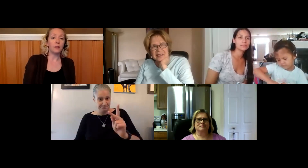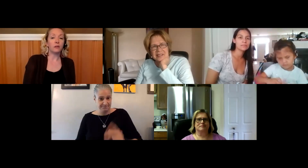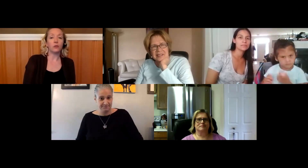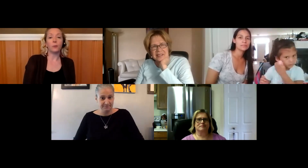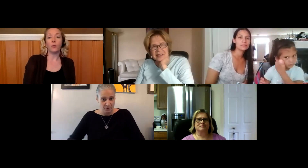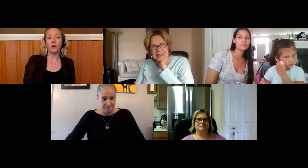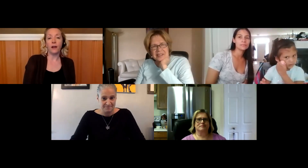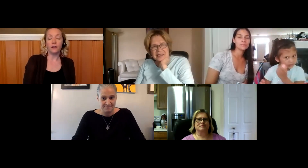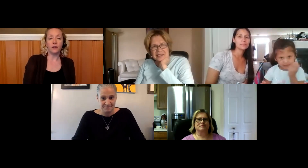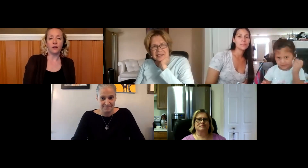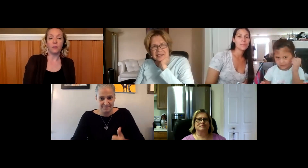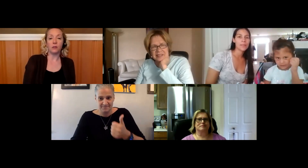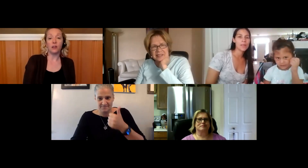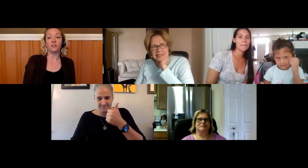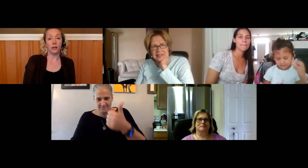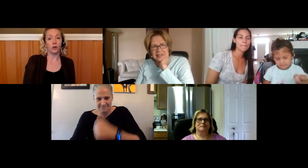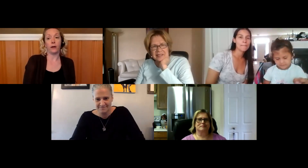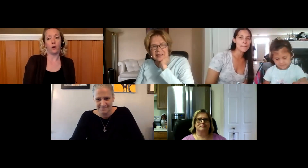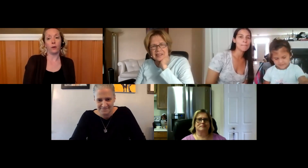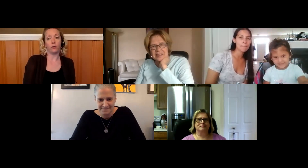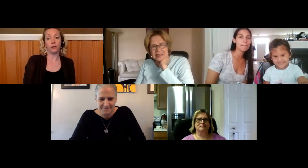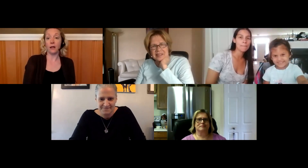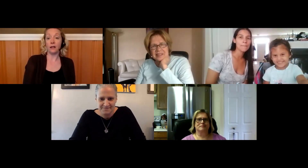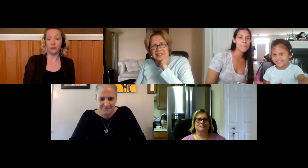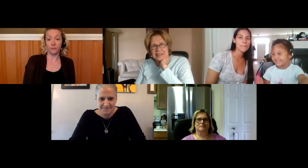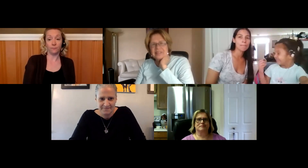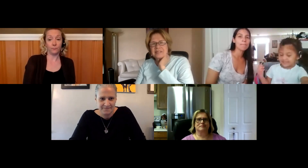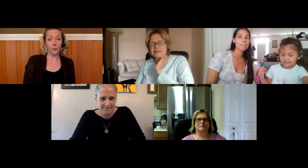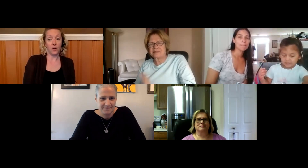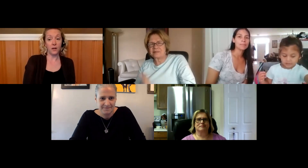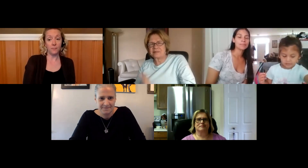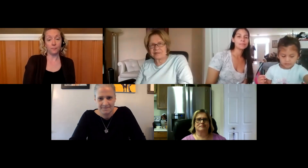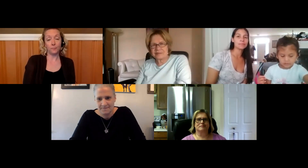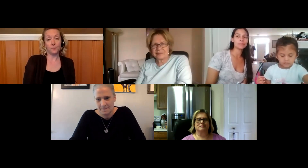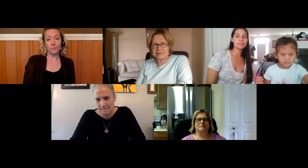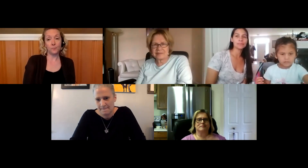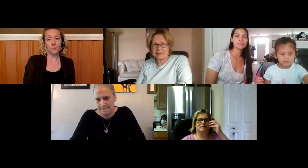more interactive instead of me just kind of lecturing going through the slides. All right.